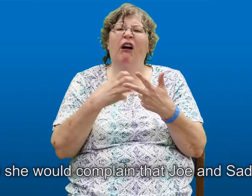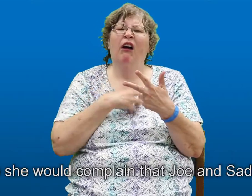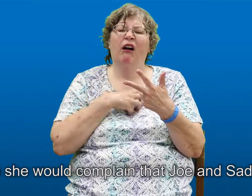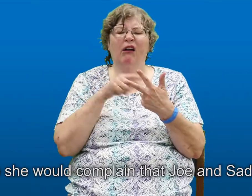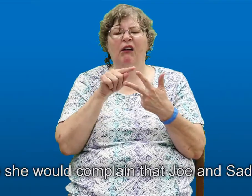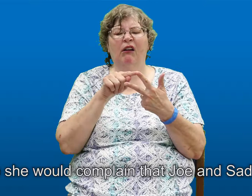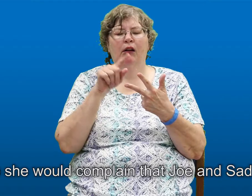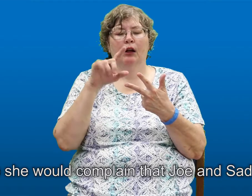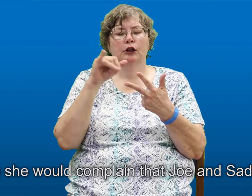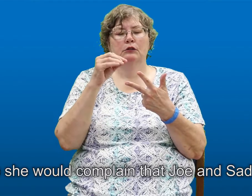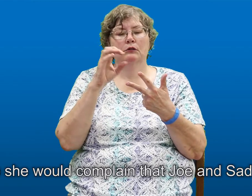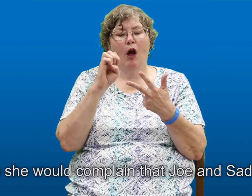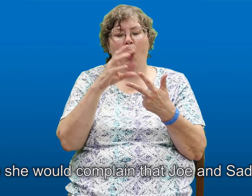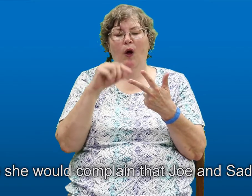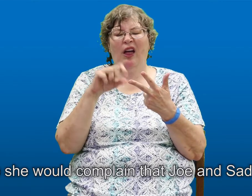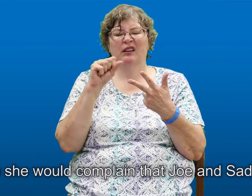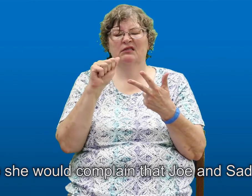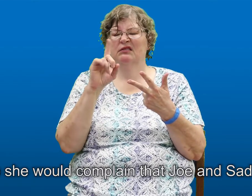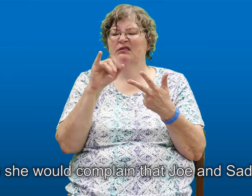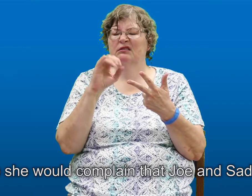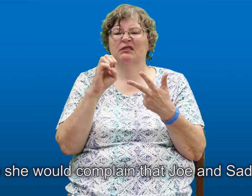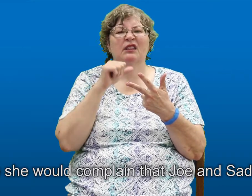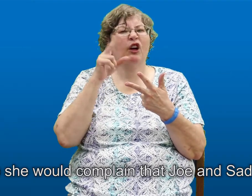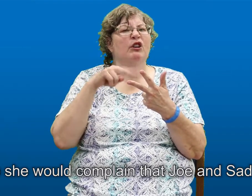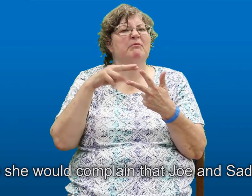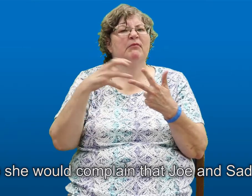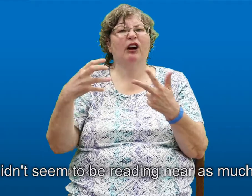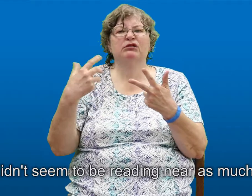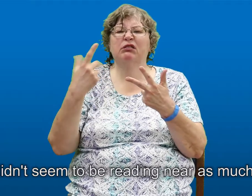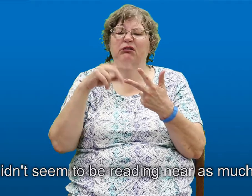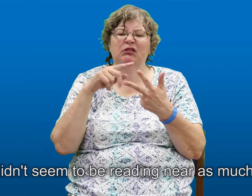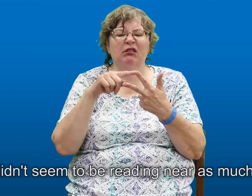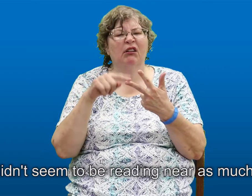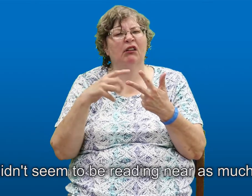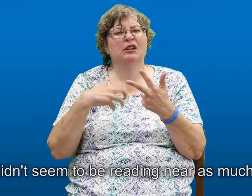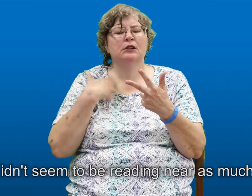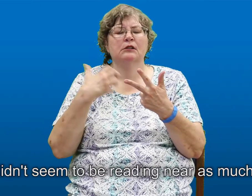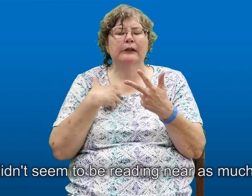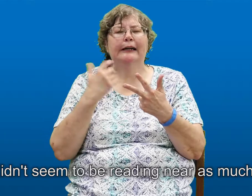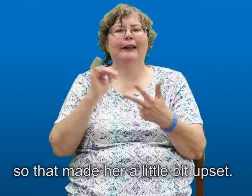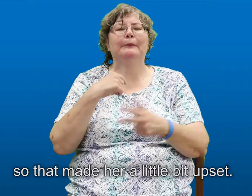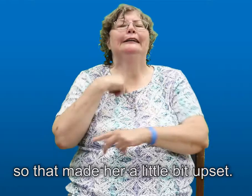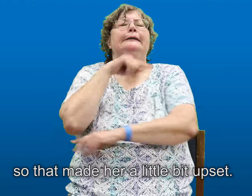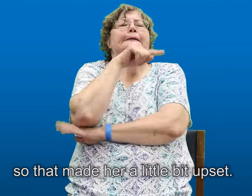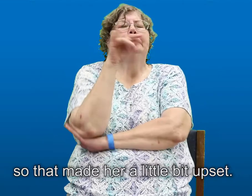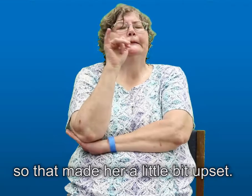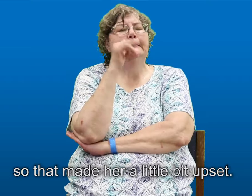so she would complain that Joe and Sadie didn't seem to be reading here as much. And so that made her a little bit